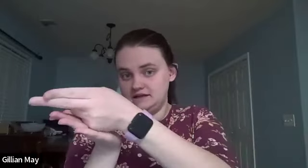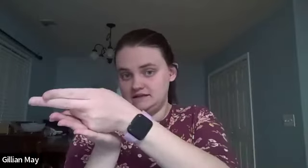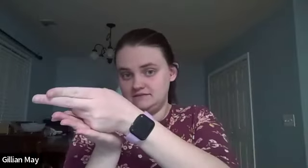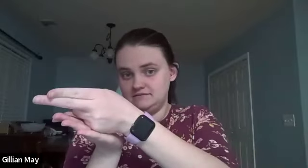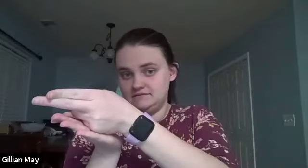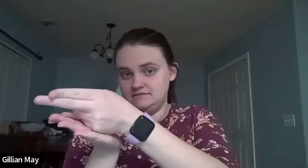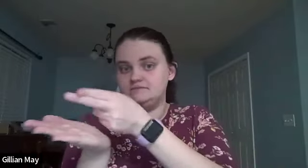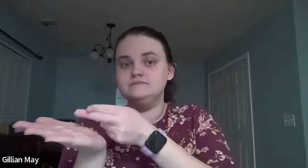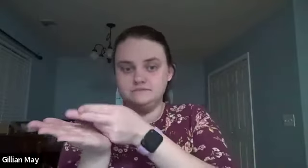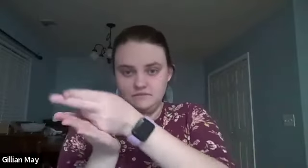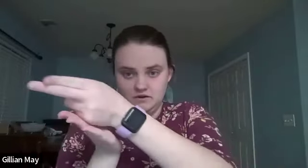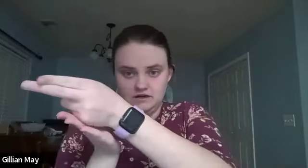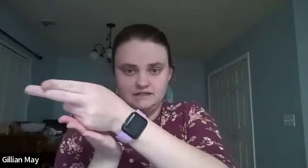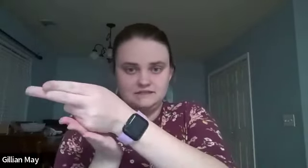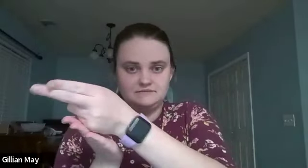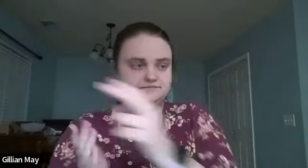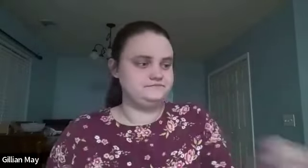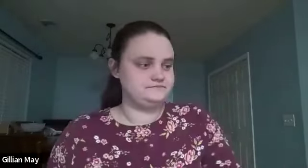honest, honest,